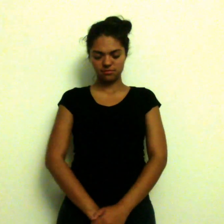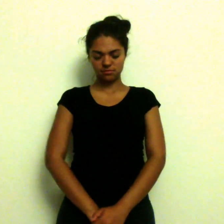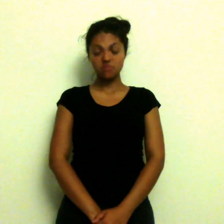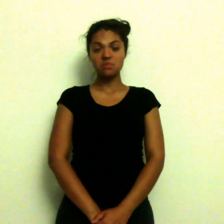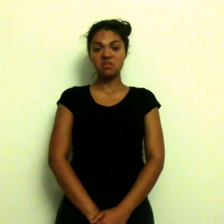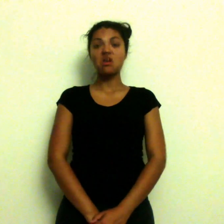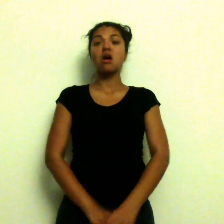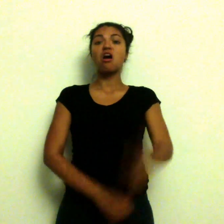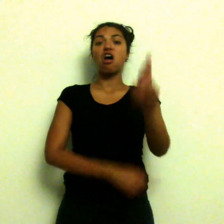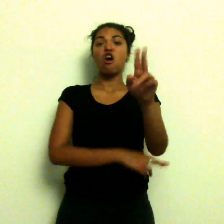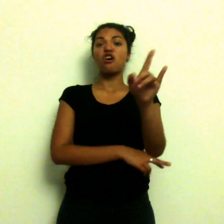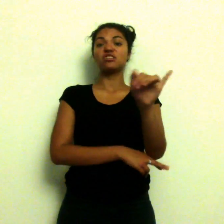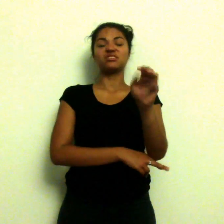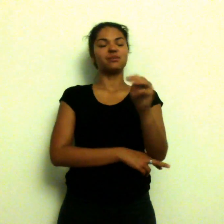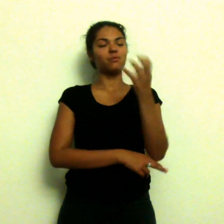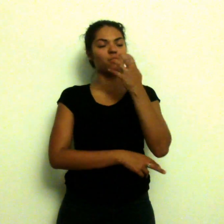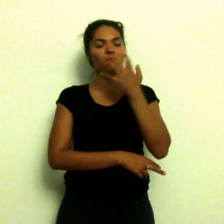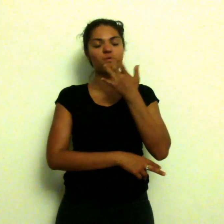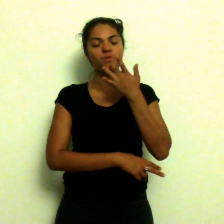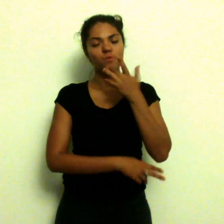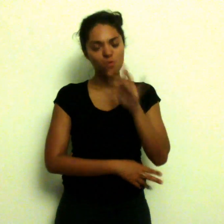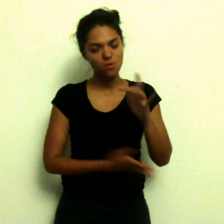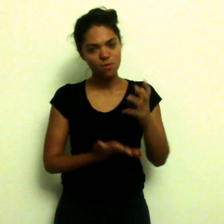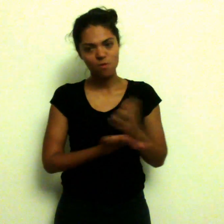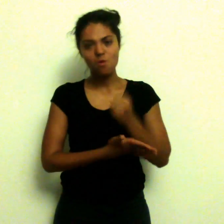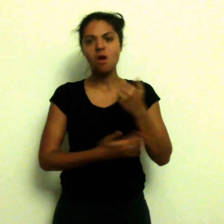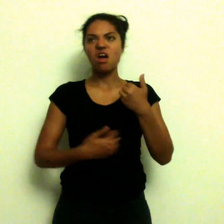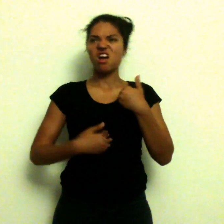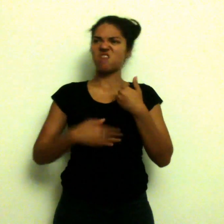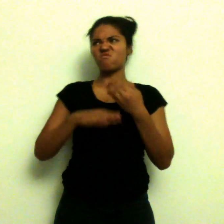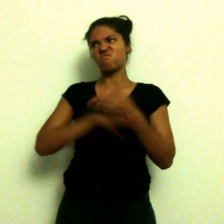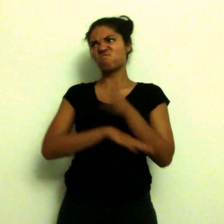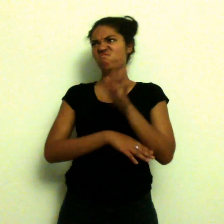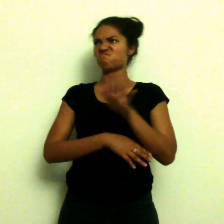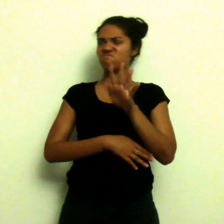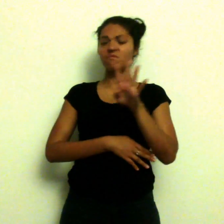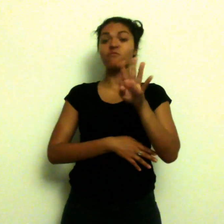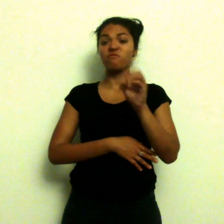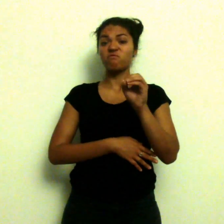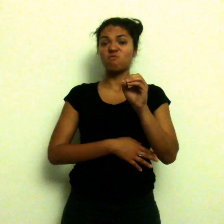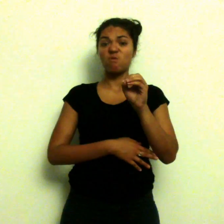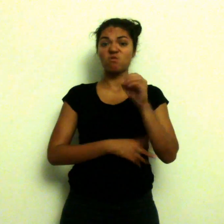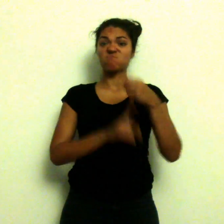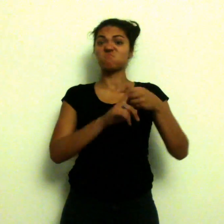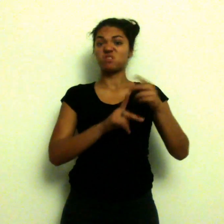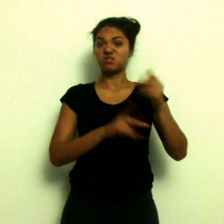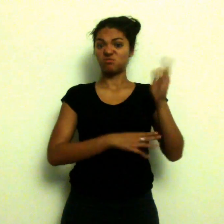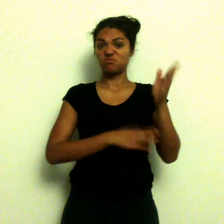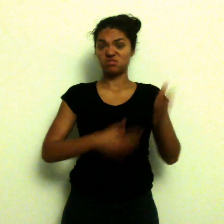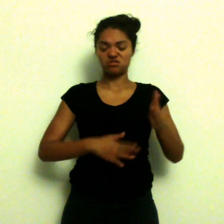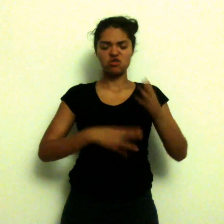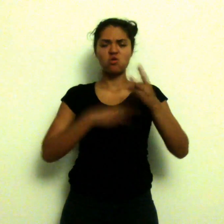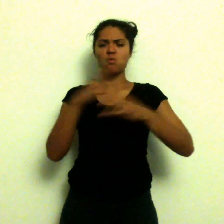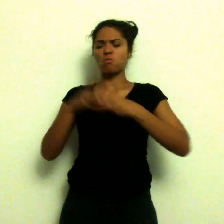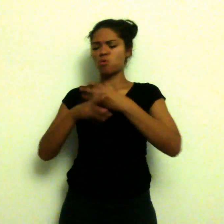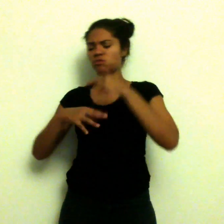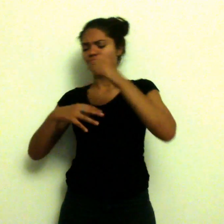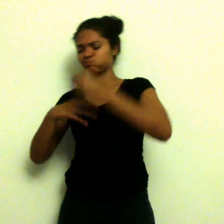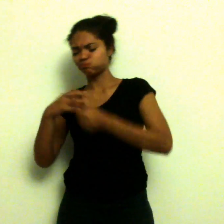RZIM is privileged to have 40-some speakers placed in about a dozen-plus countries globally. One of the great thrills